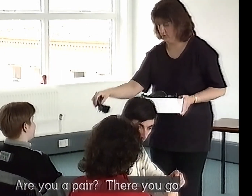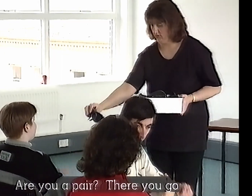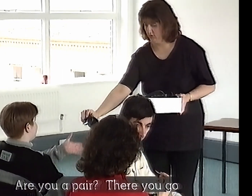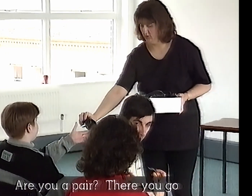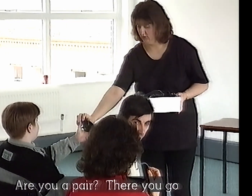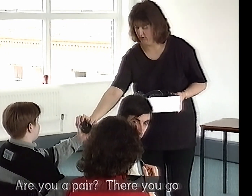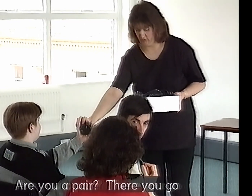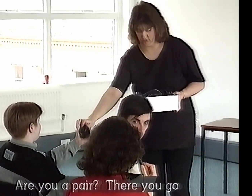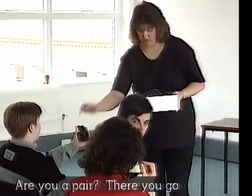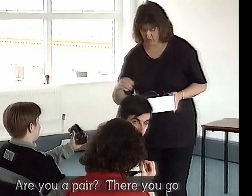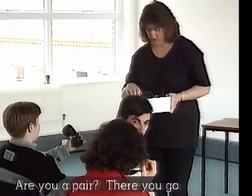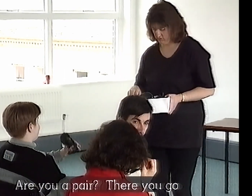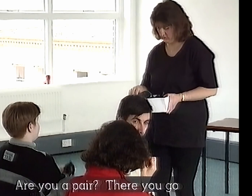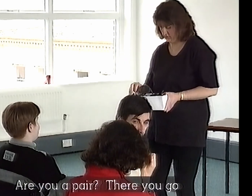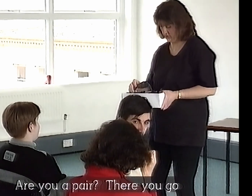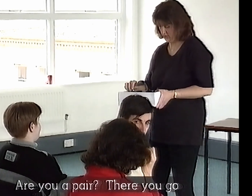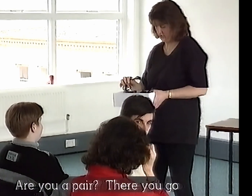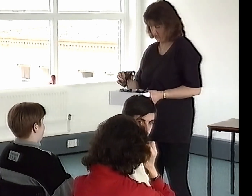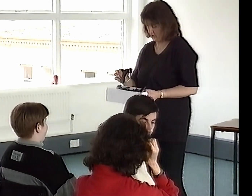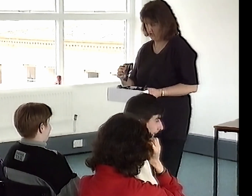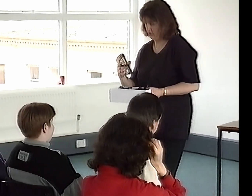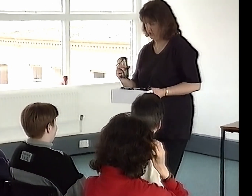Are you a pair? There you go.